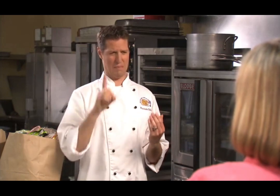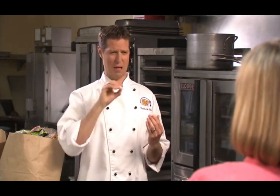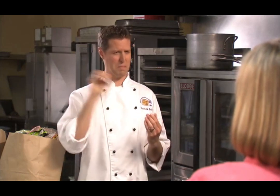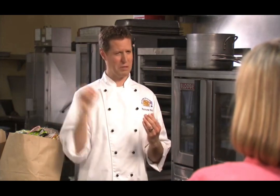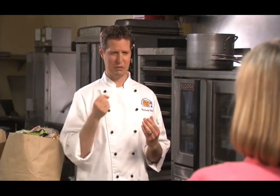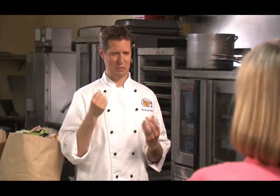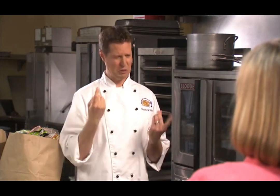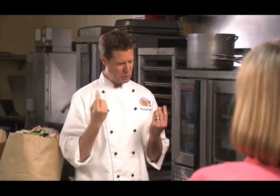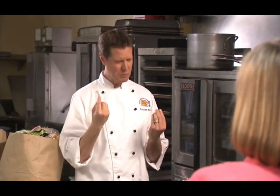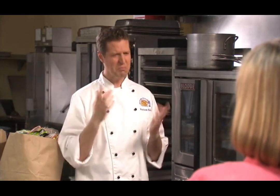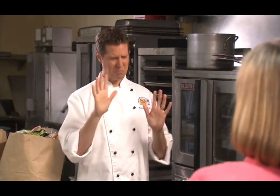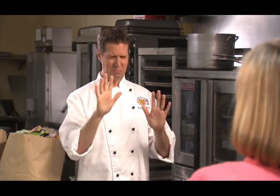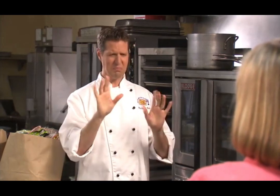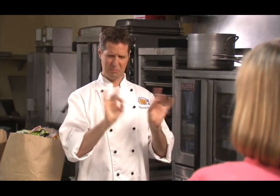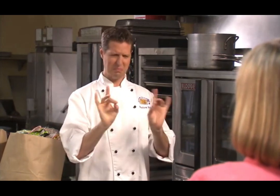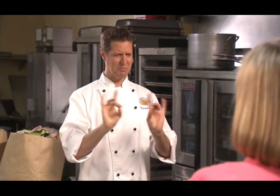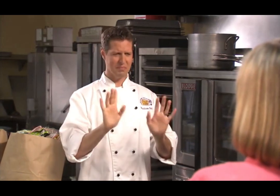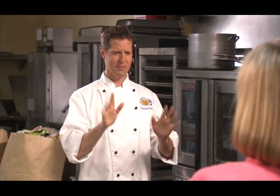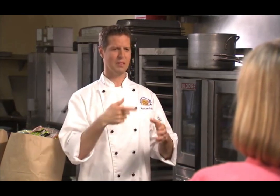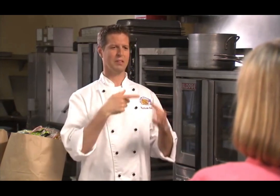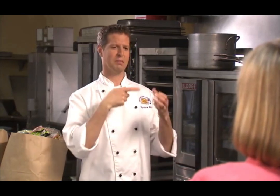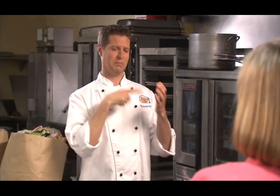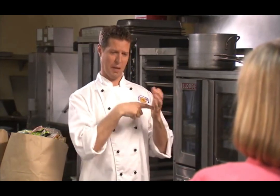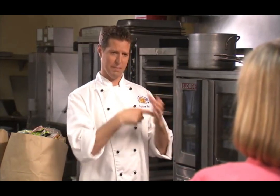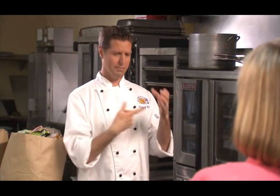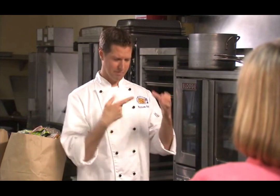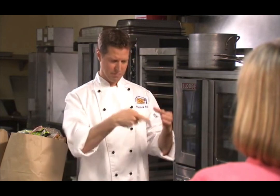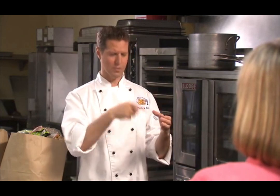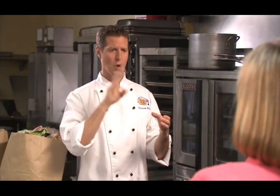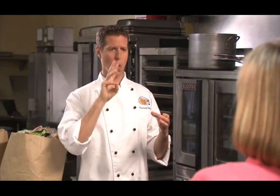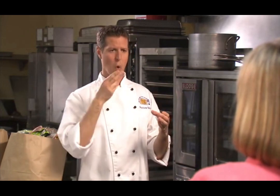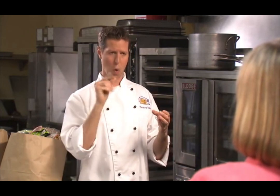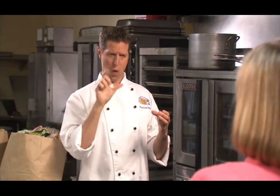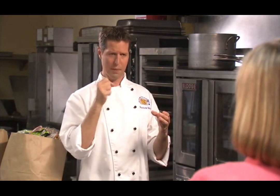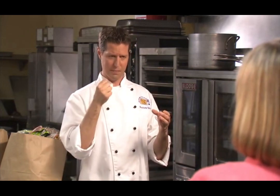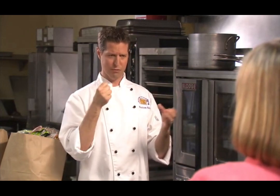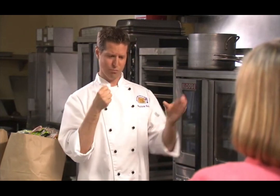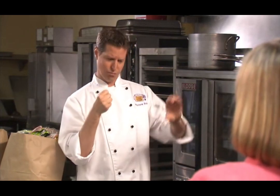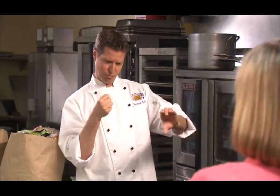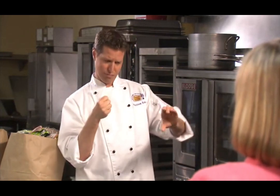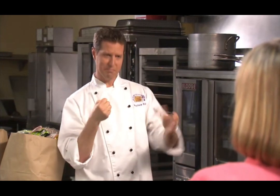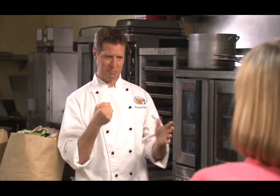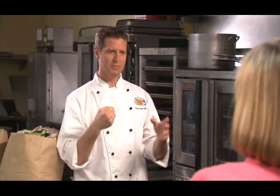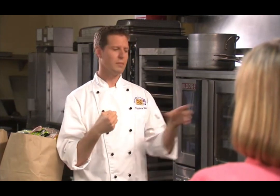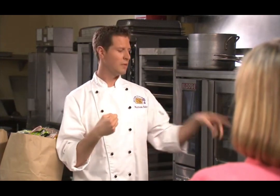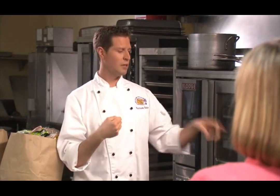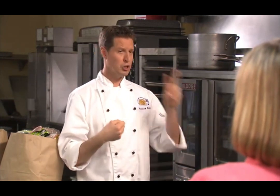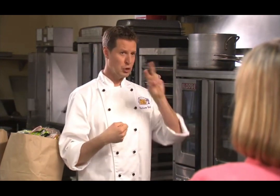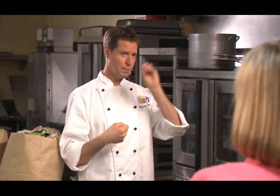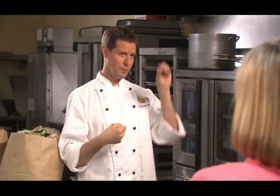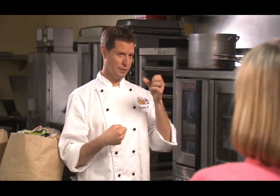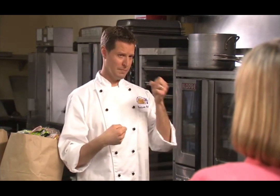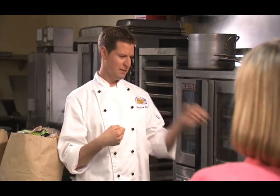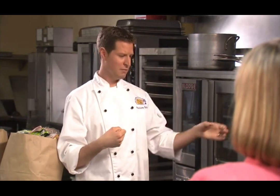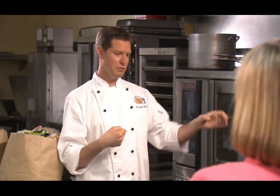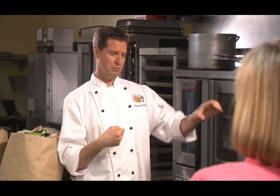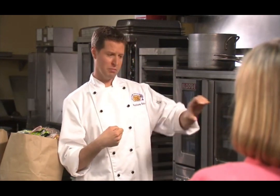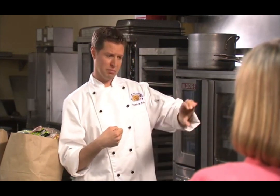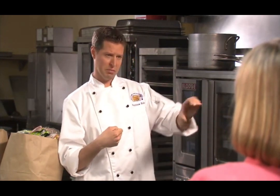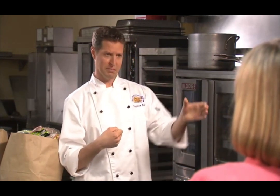like 1% milk, but it was no big deal. Here's what I did. Start by mixing whole milk with 2% milk for a